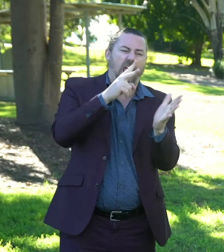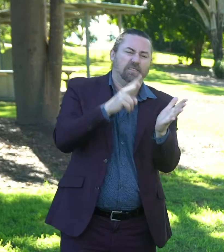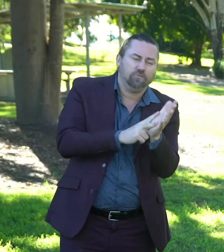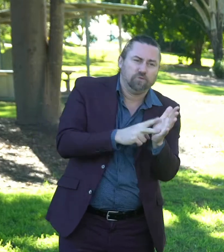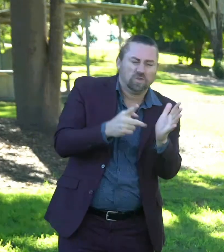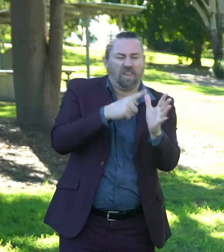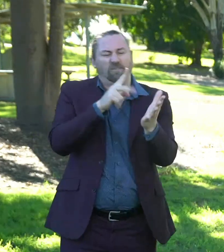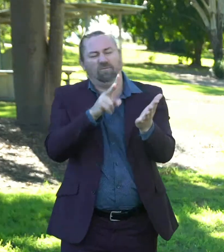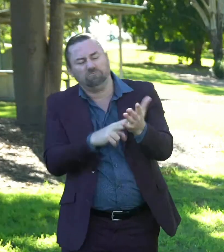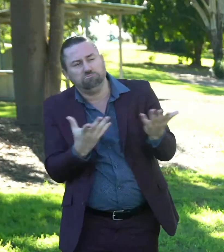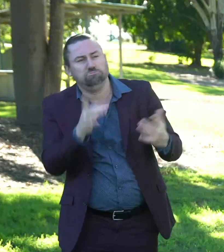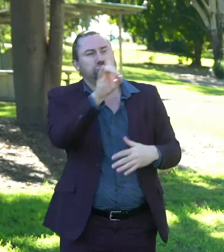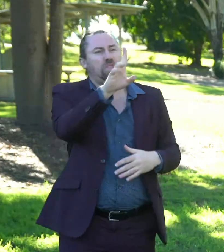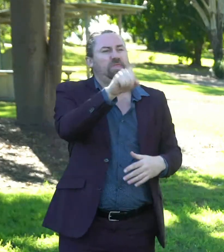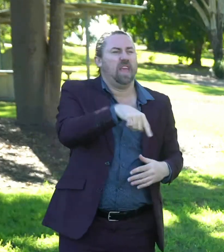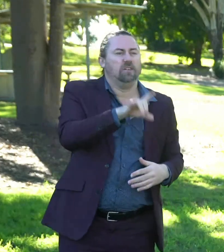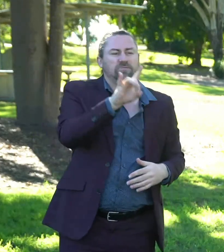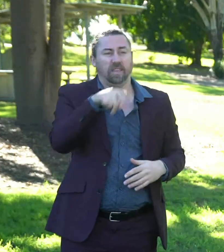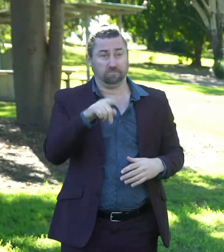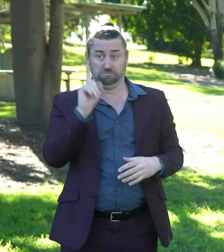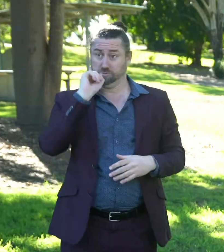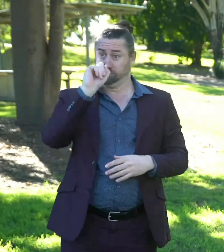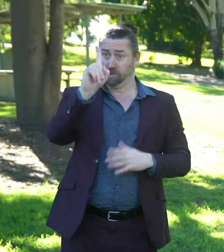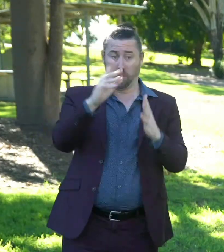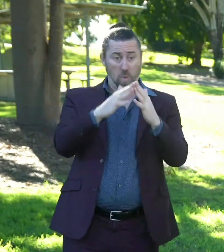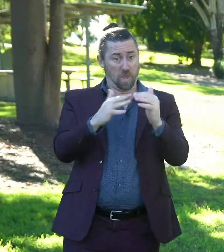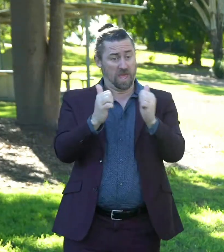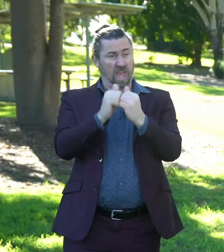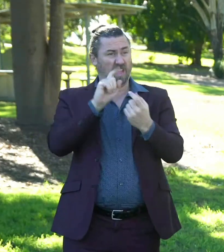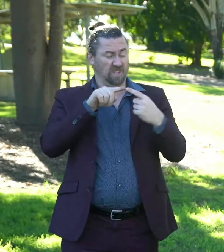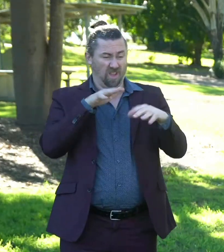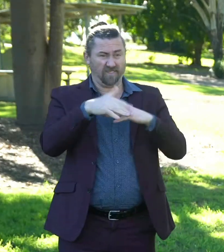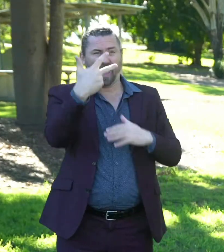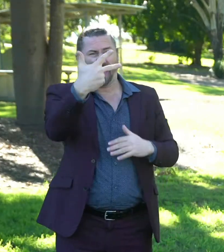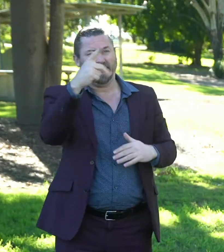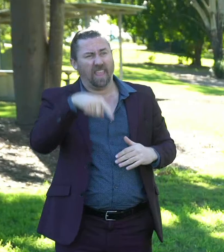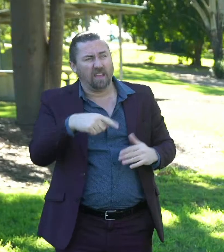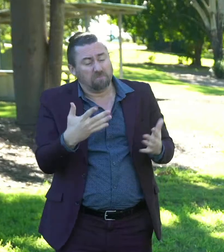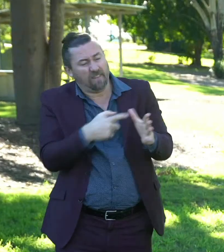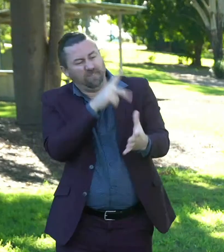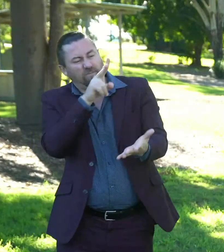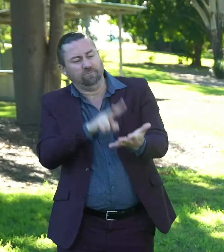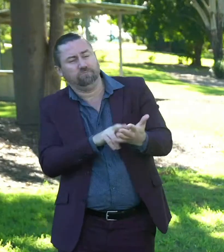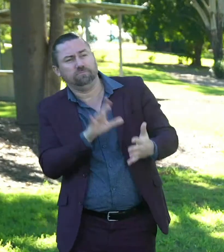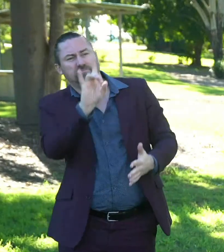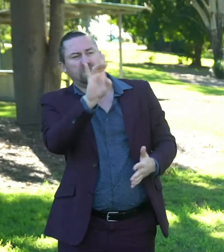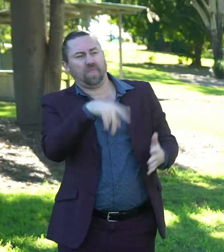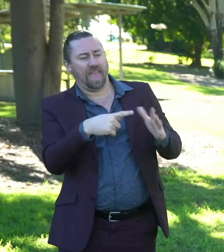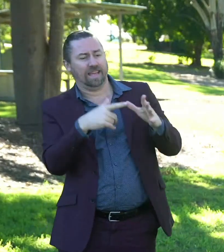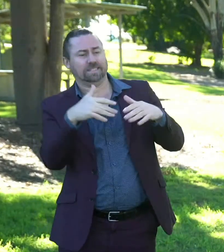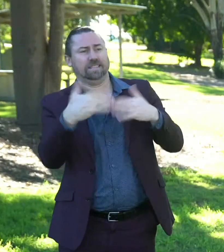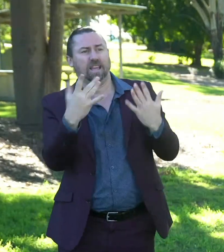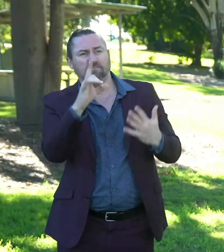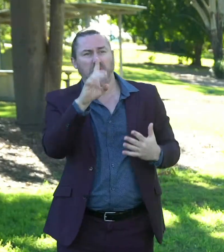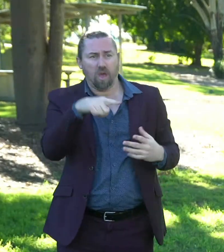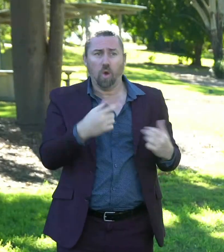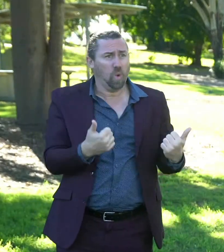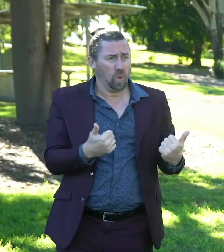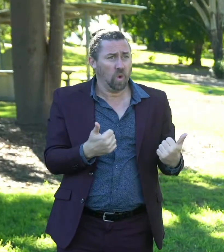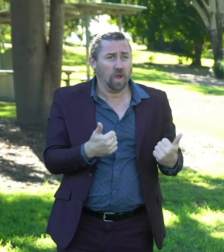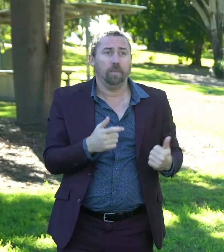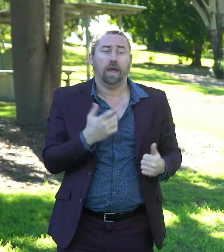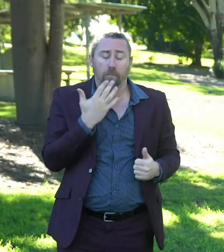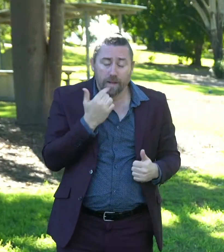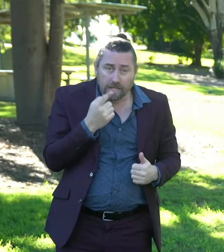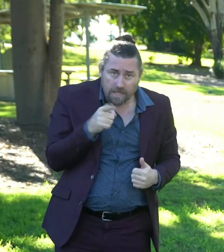most days. Even yesterday, a weekend, we saw over 8,000. So look, I'm really, really grateful. Please